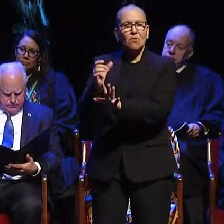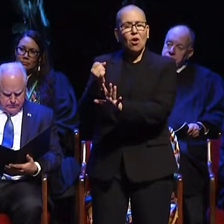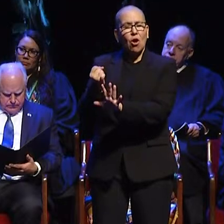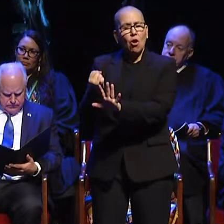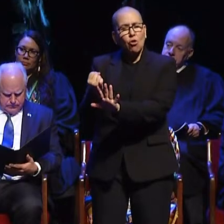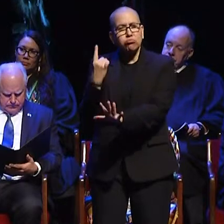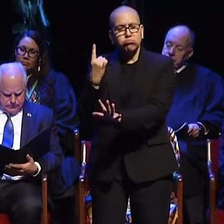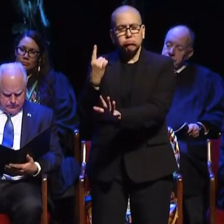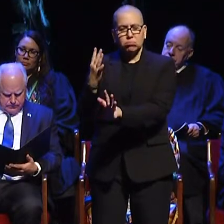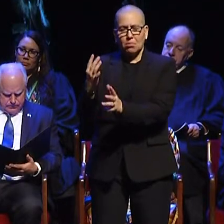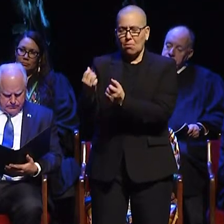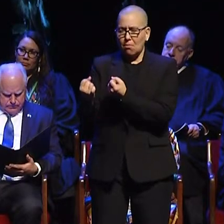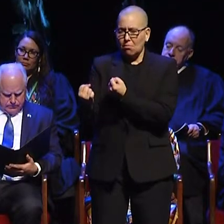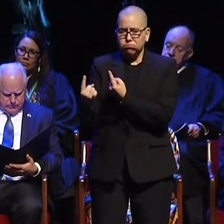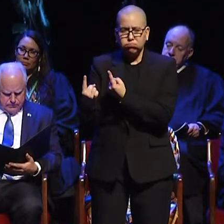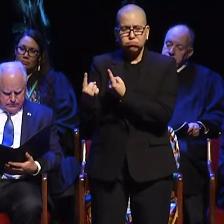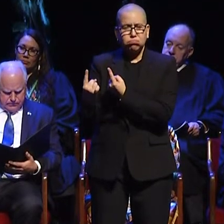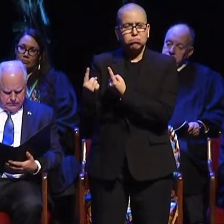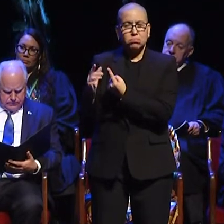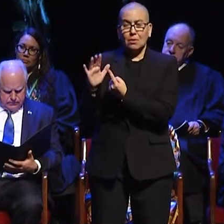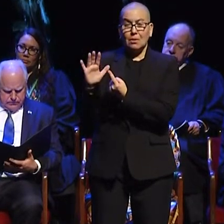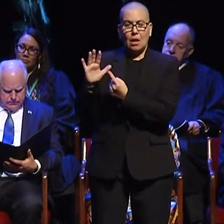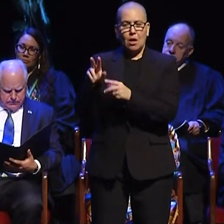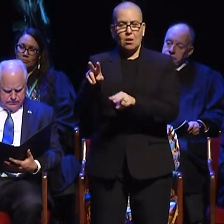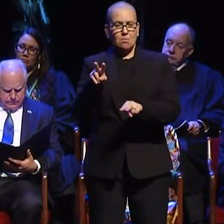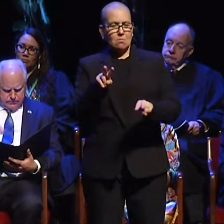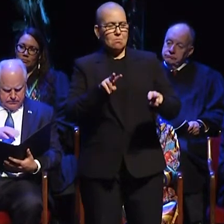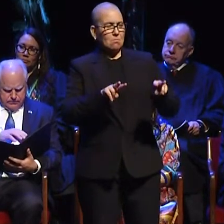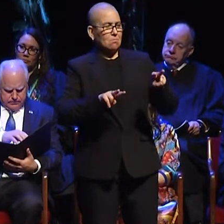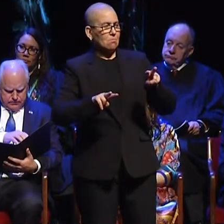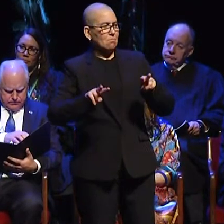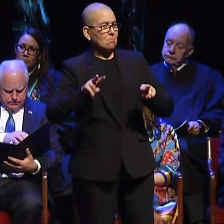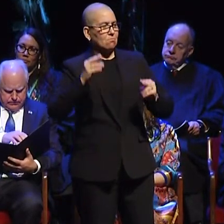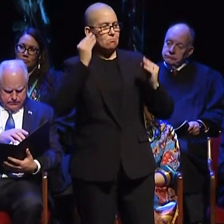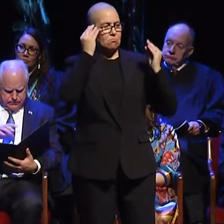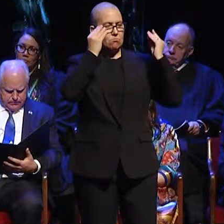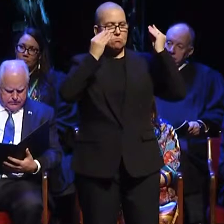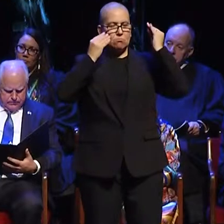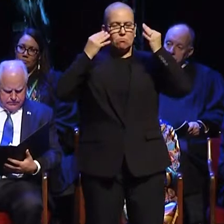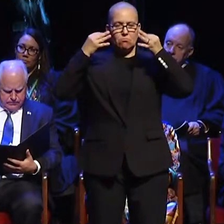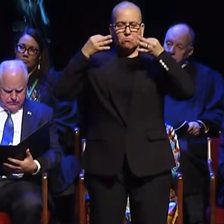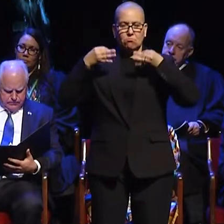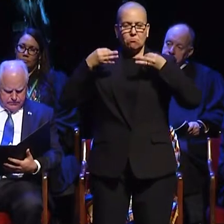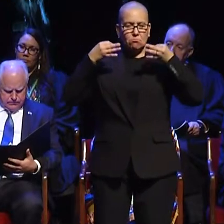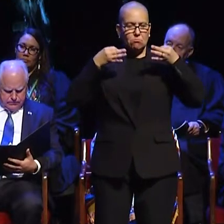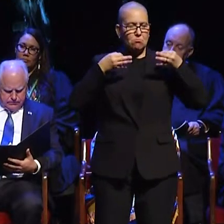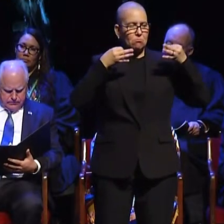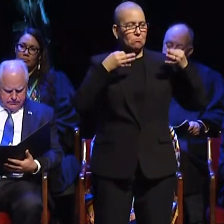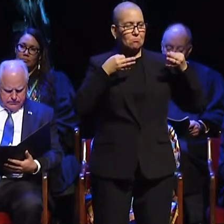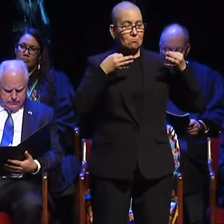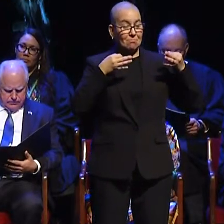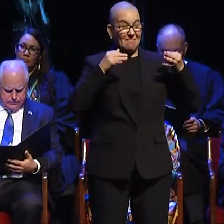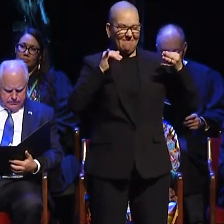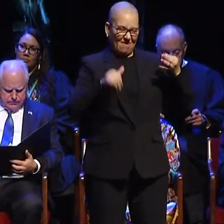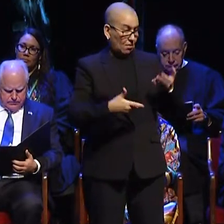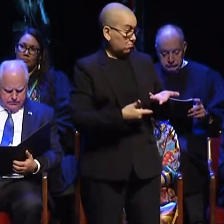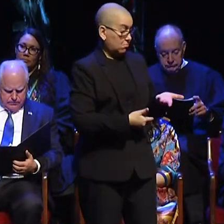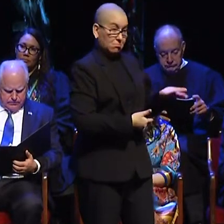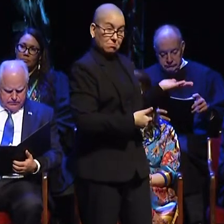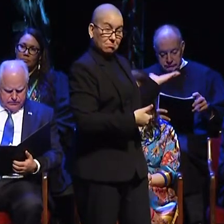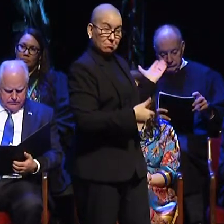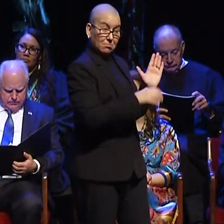and discernment. And so to these constitutional officers, to the state